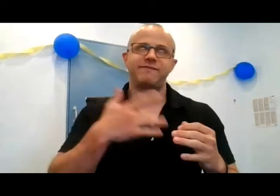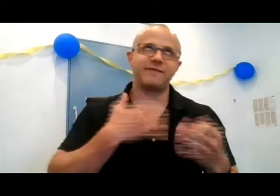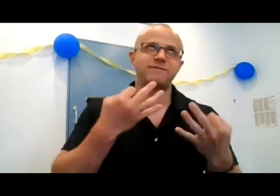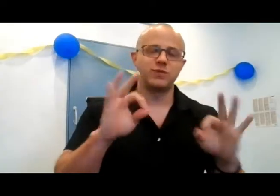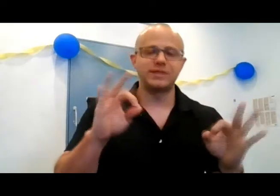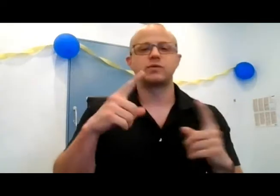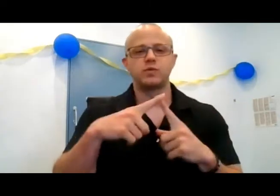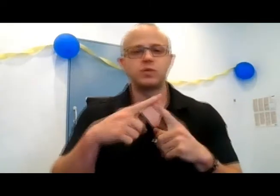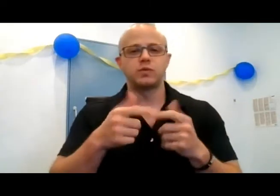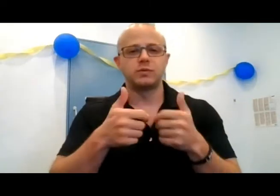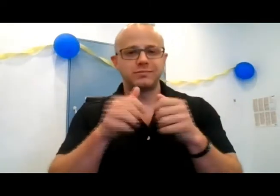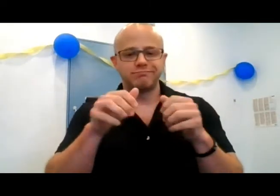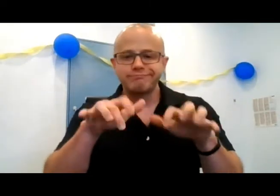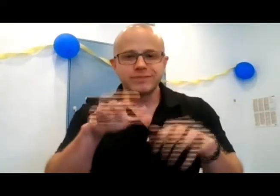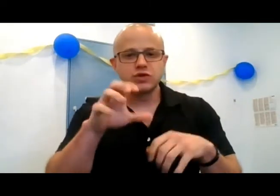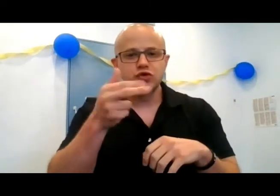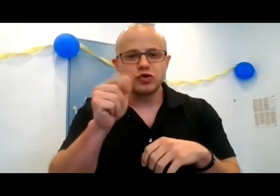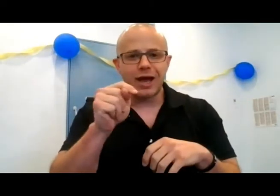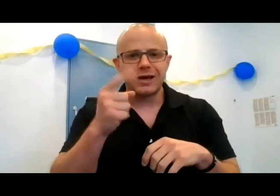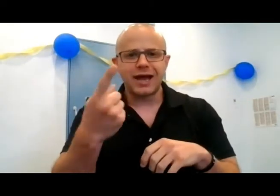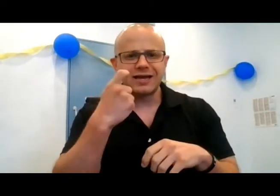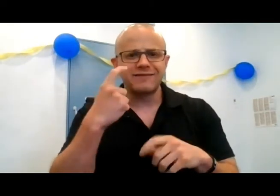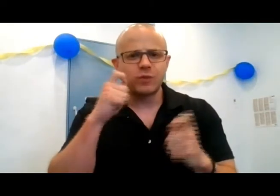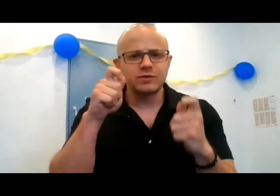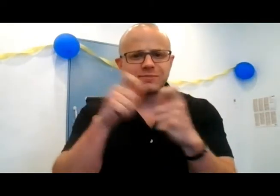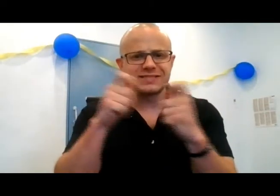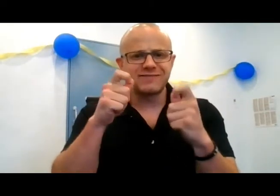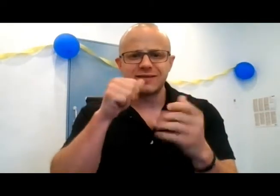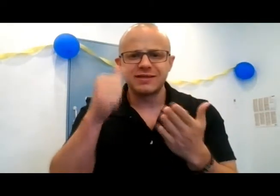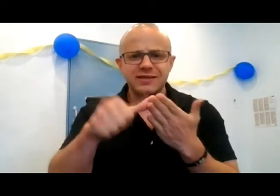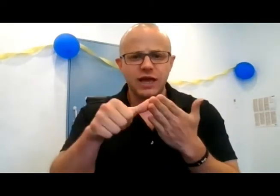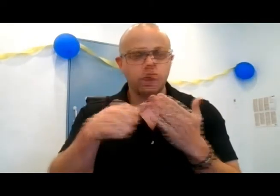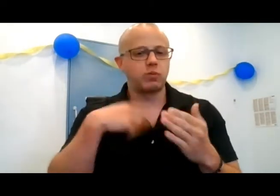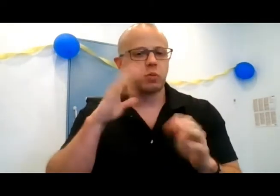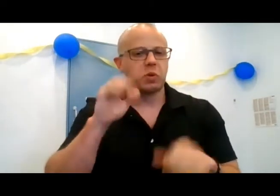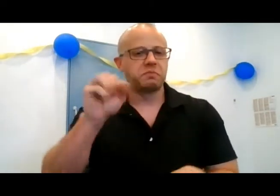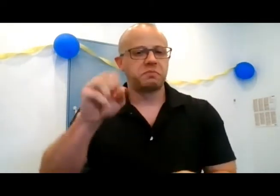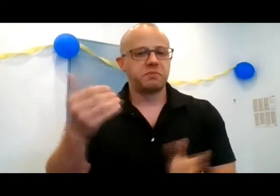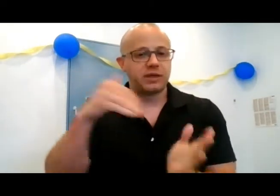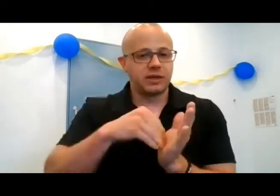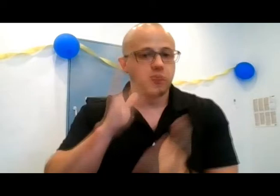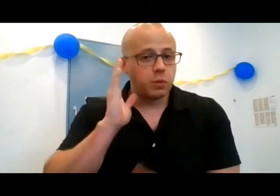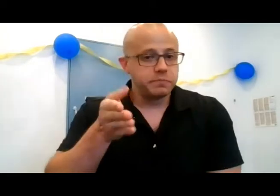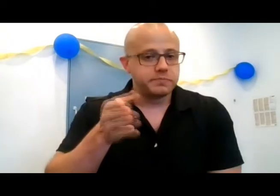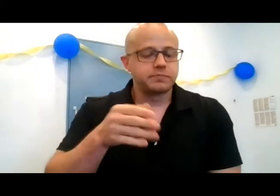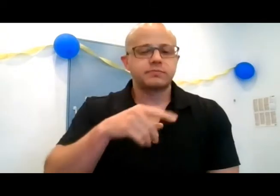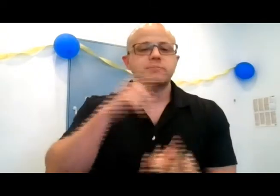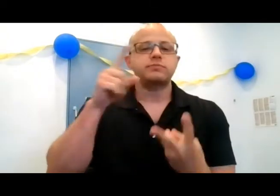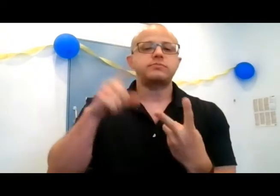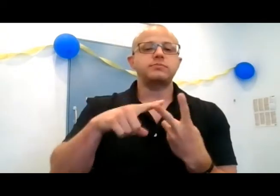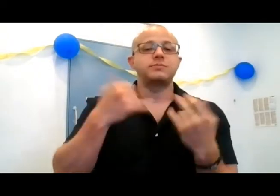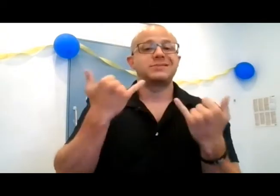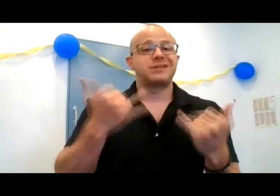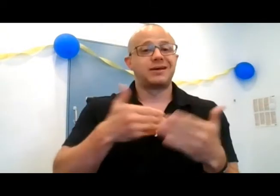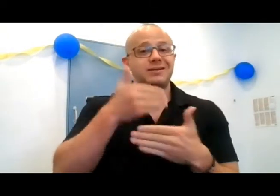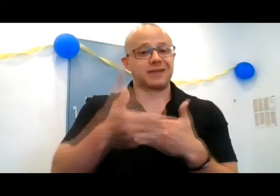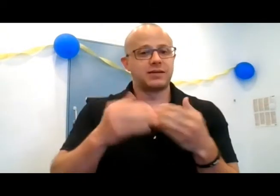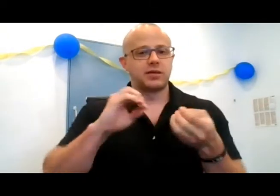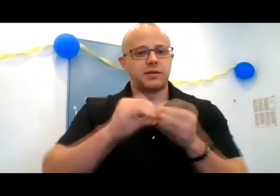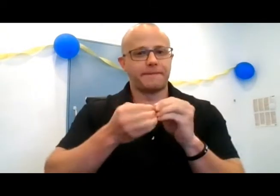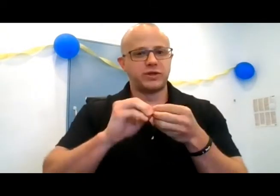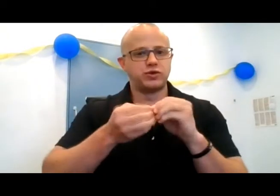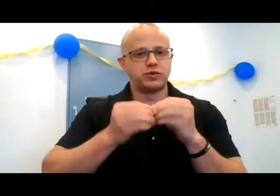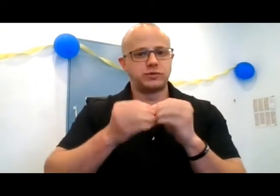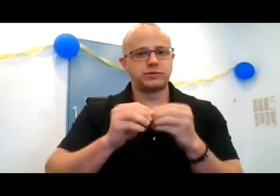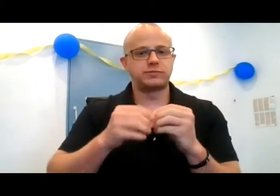help with specific letters of the manual alphabet, please ask me which specific